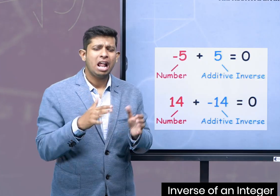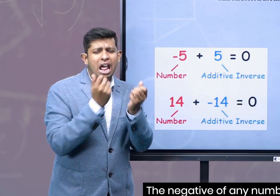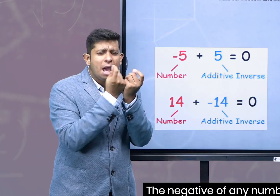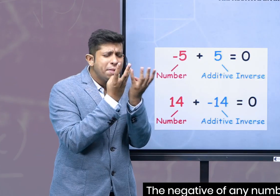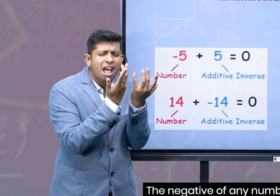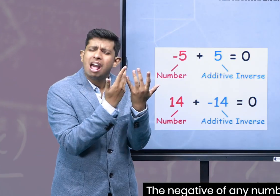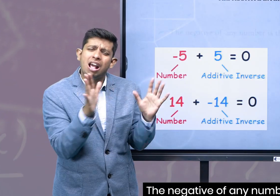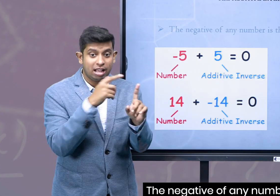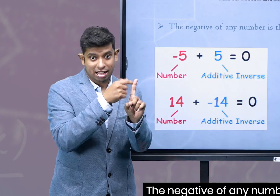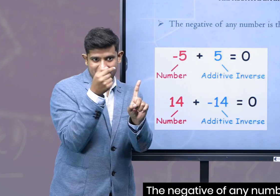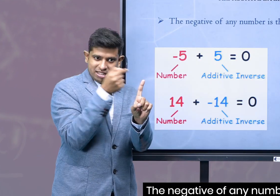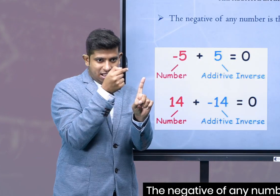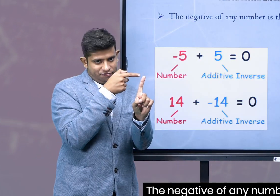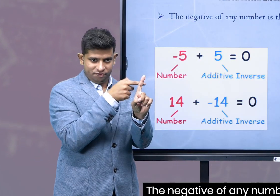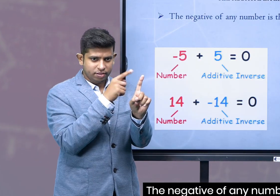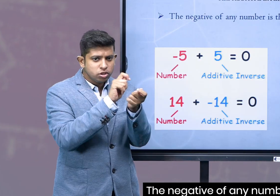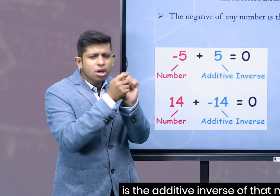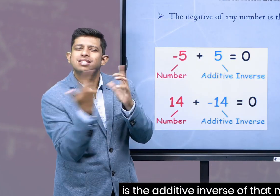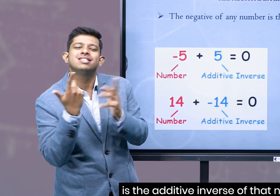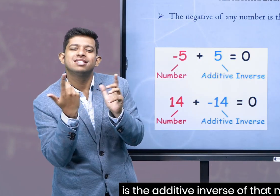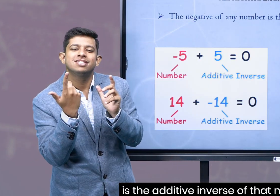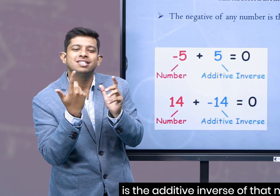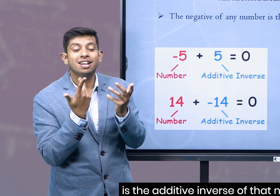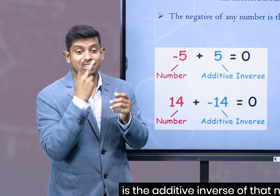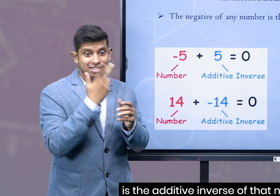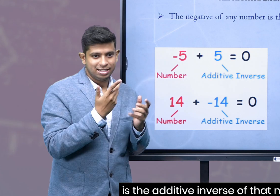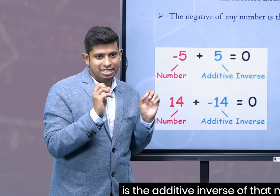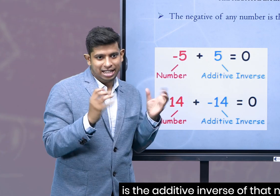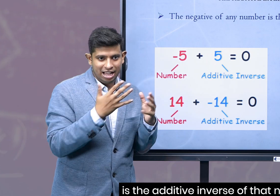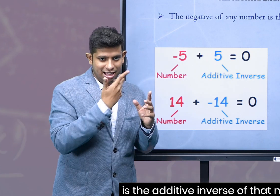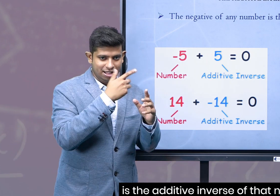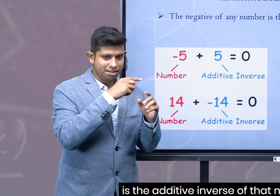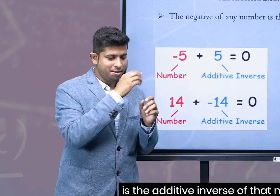The negative of any number is the additive inverse of that number.